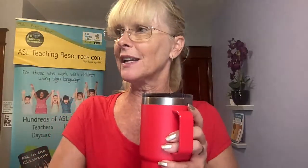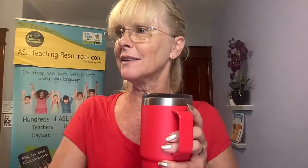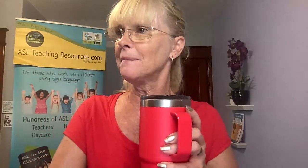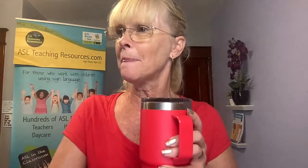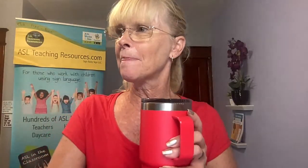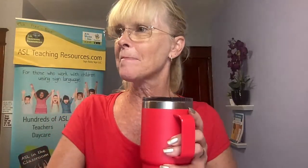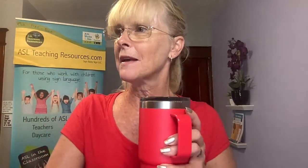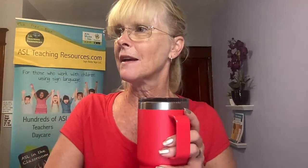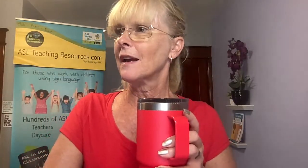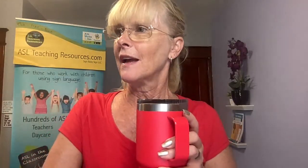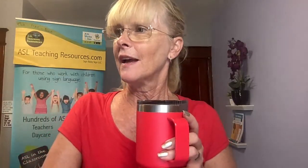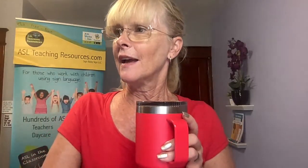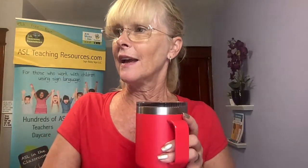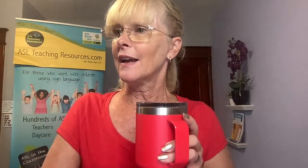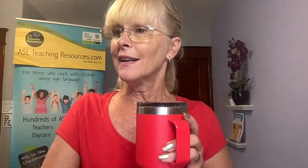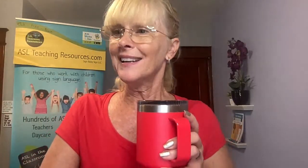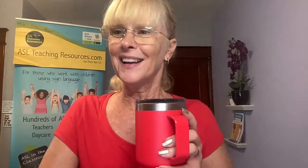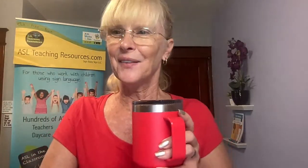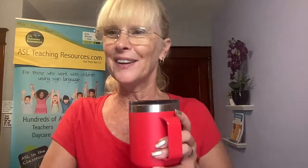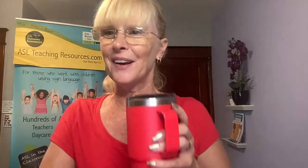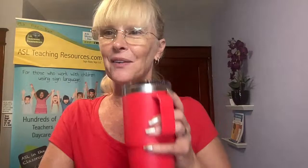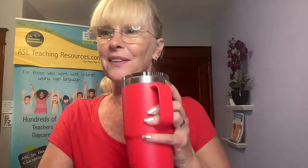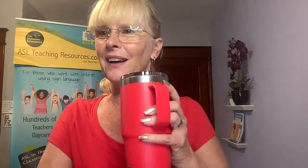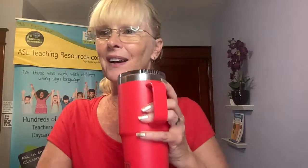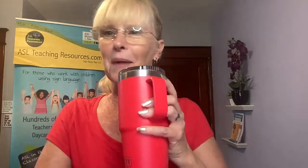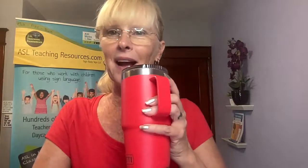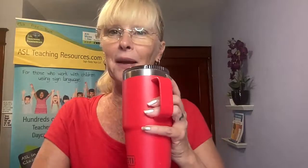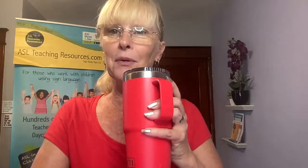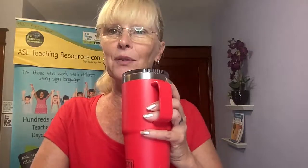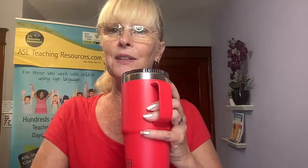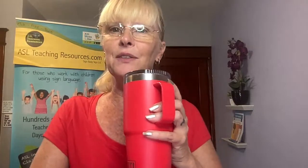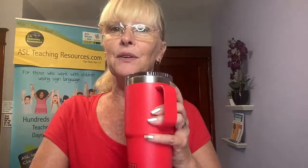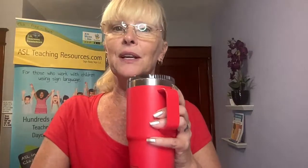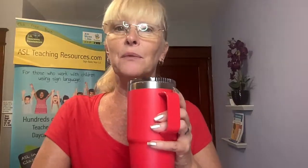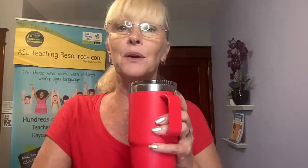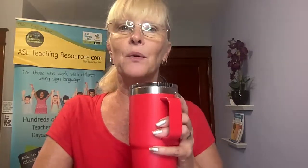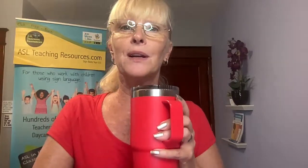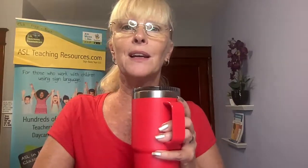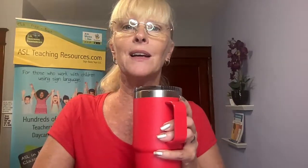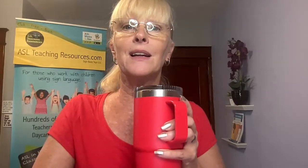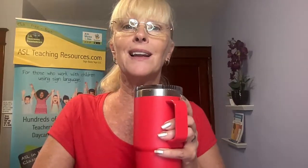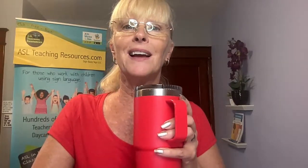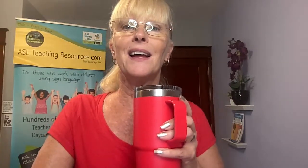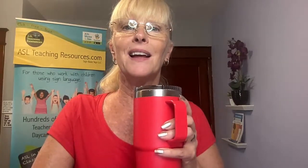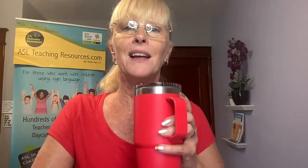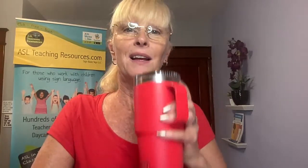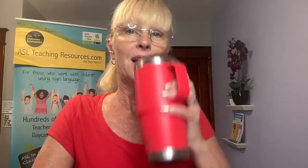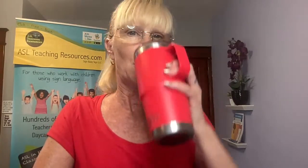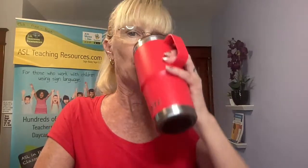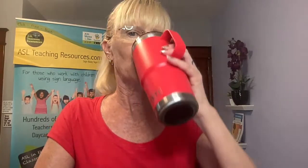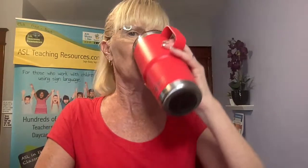again. And here we go. I am going to hit record again. And